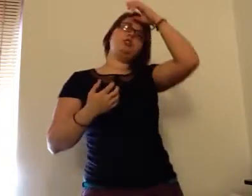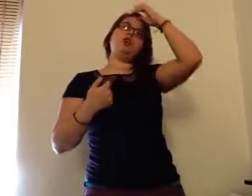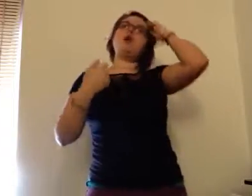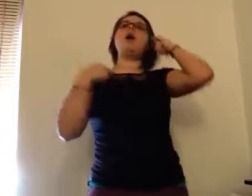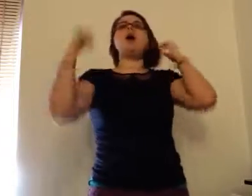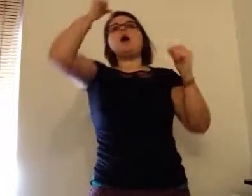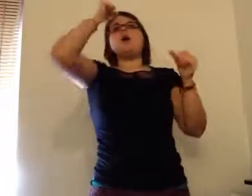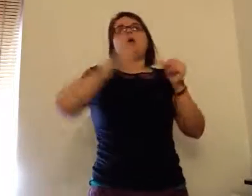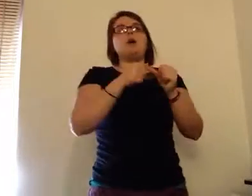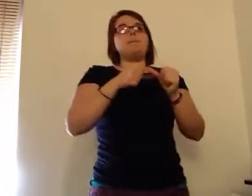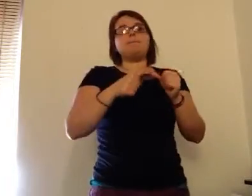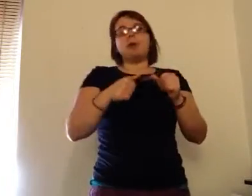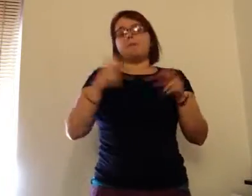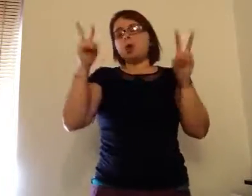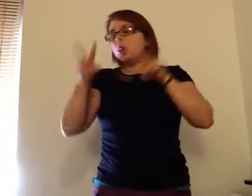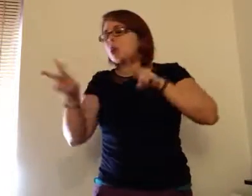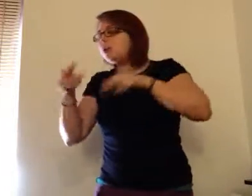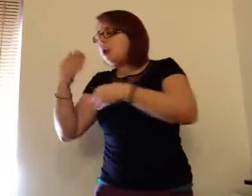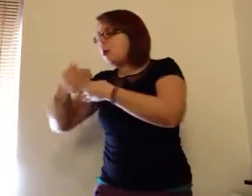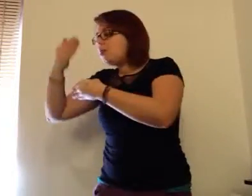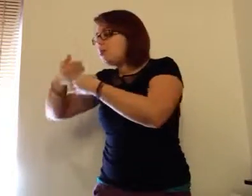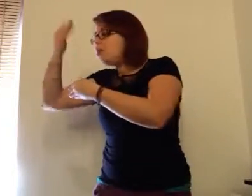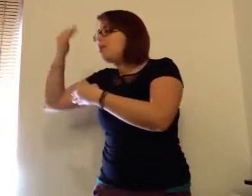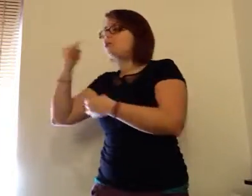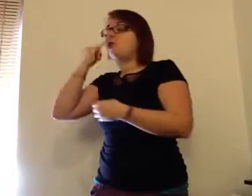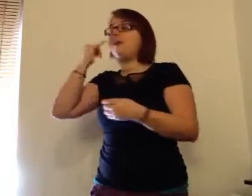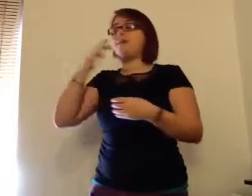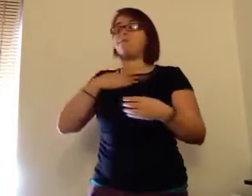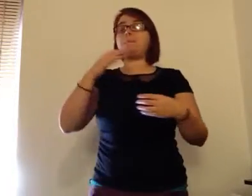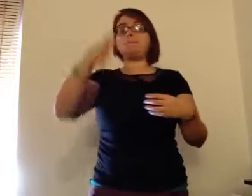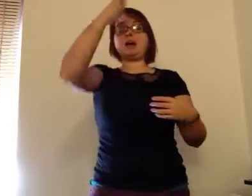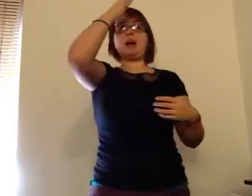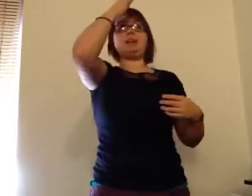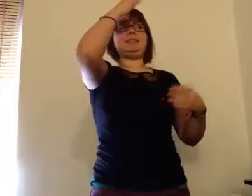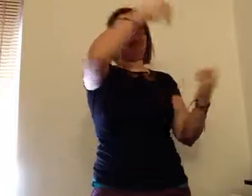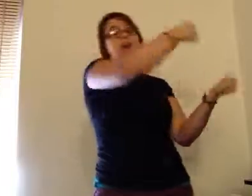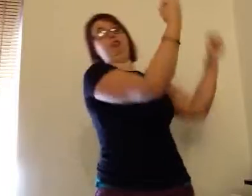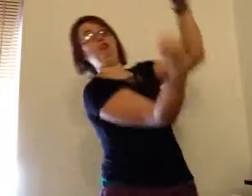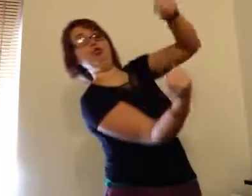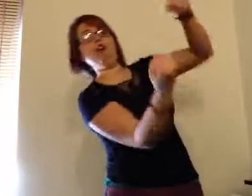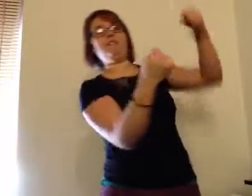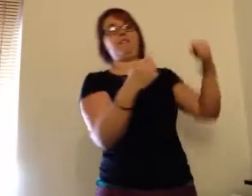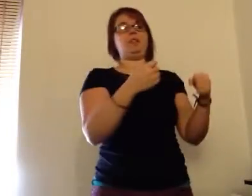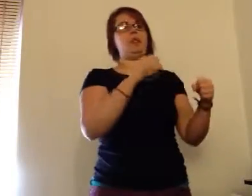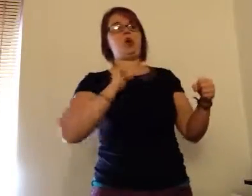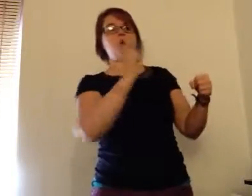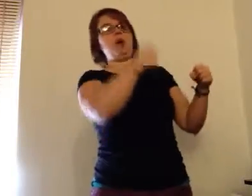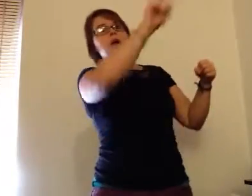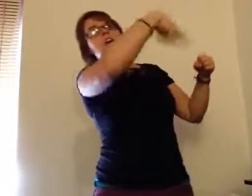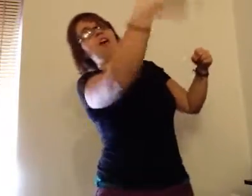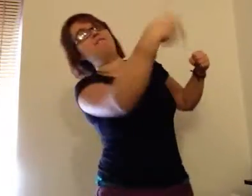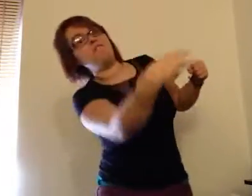move and us plummeting to our death. Fortunately, this didn't happen. I'm here. So everything's okay.